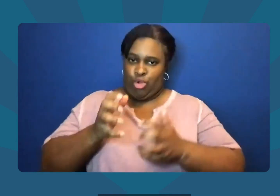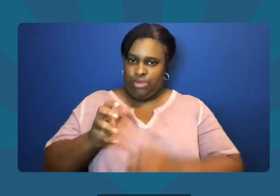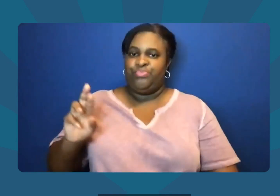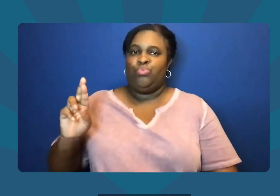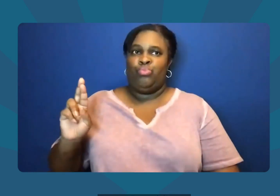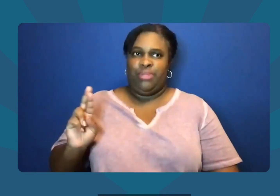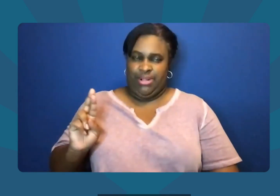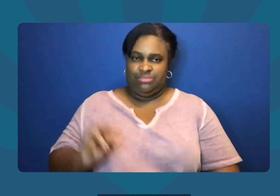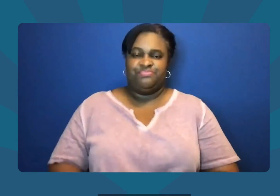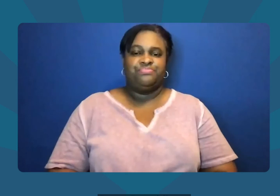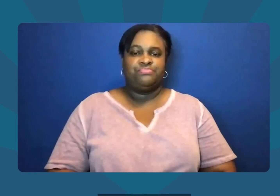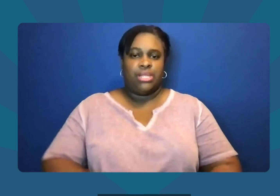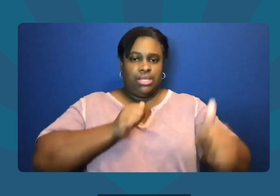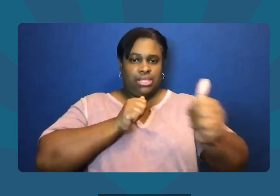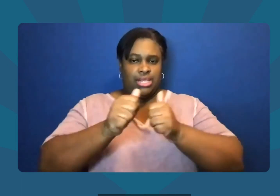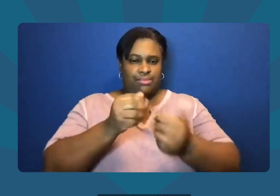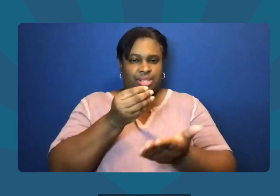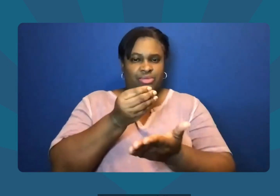Party, Republican.